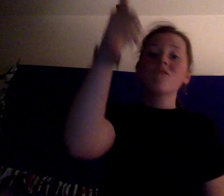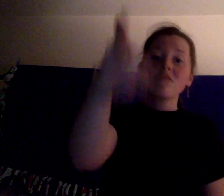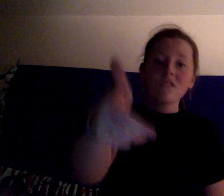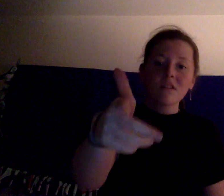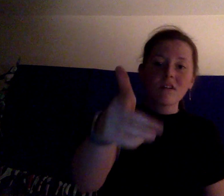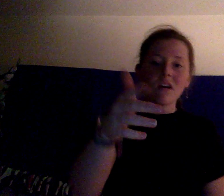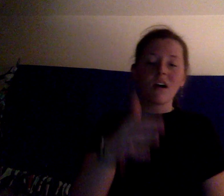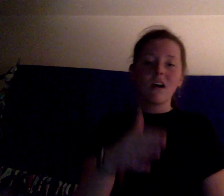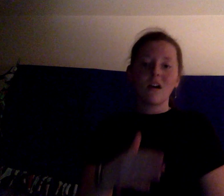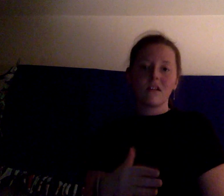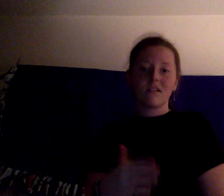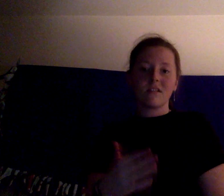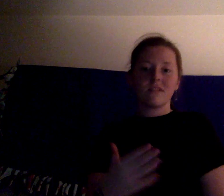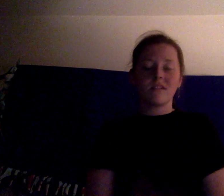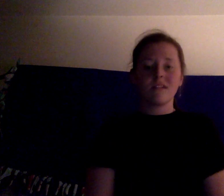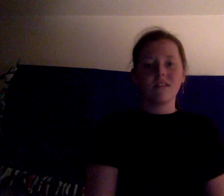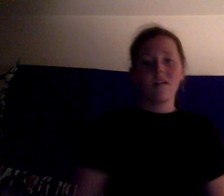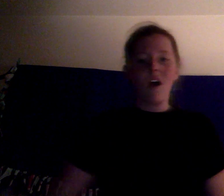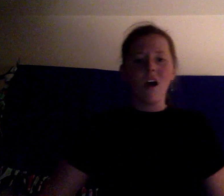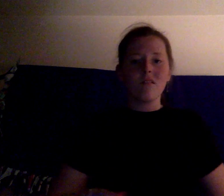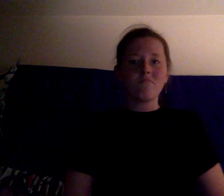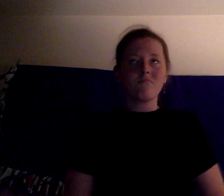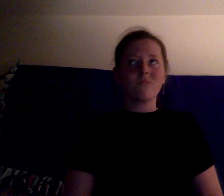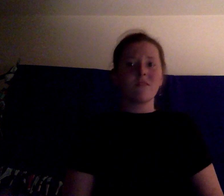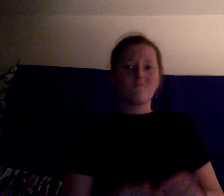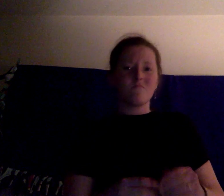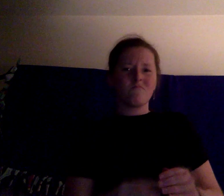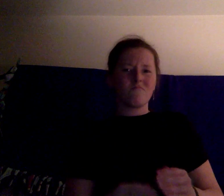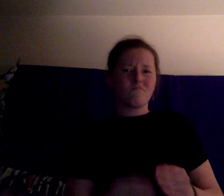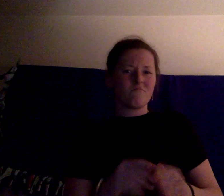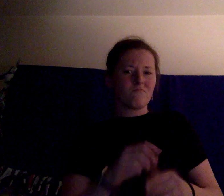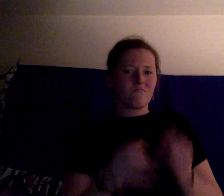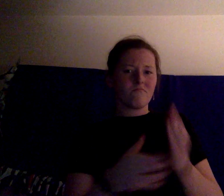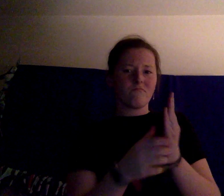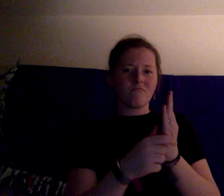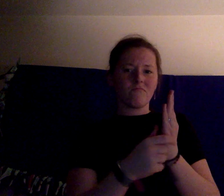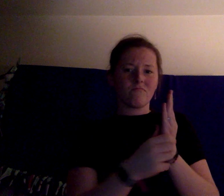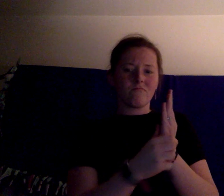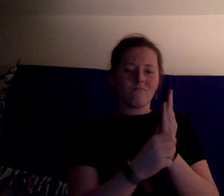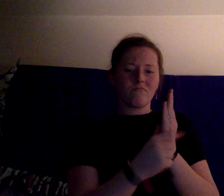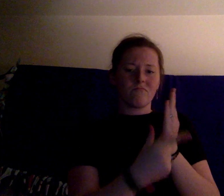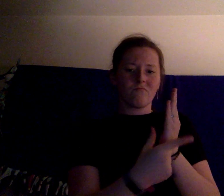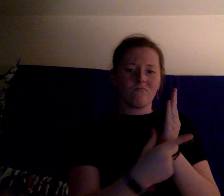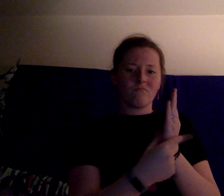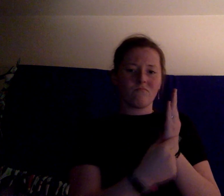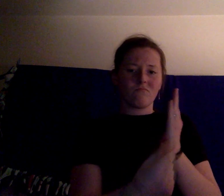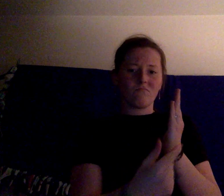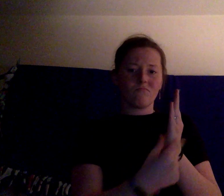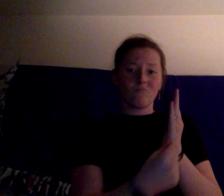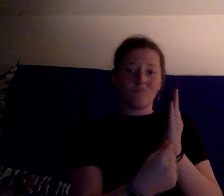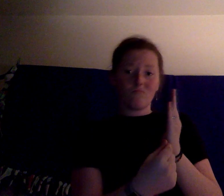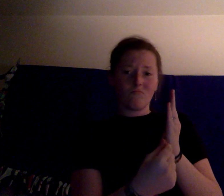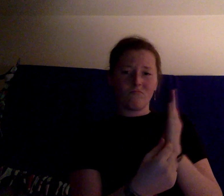Wanted." He was taken to a website for an upcoming reality TV show. The show would be